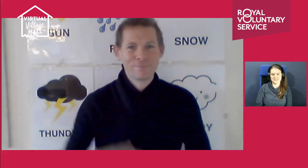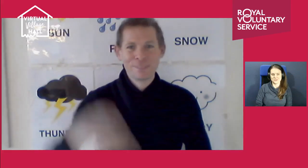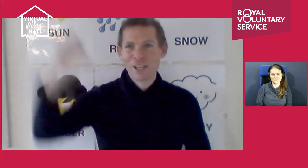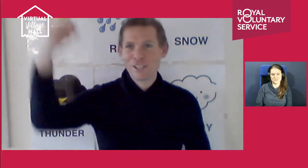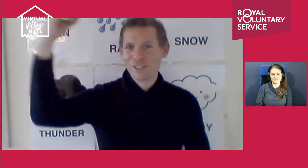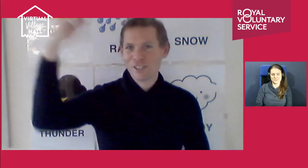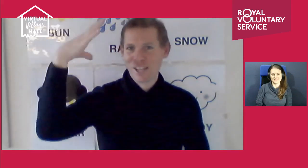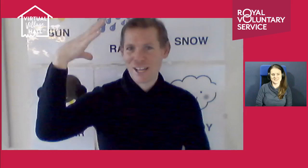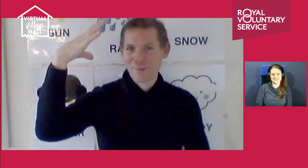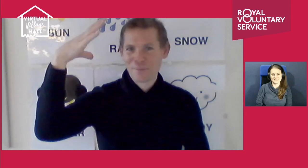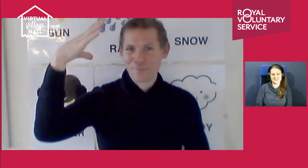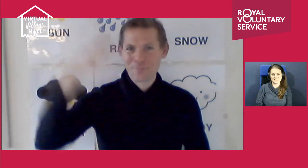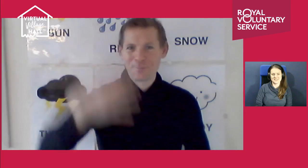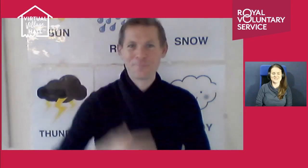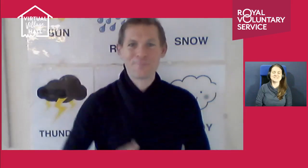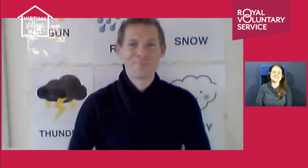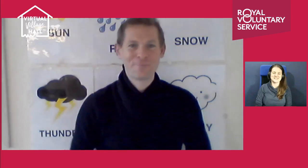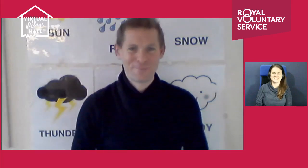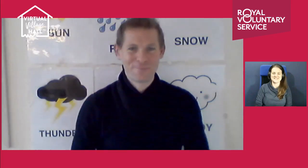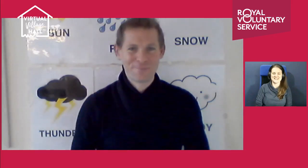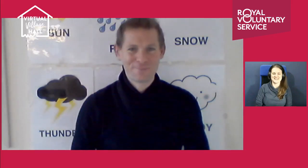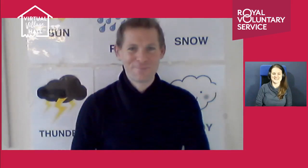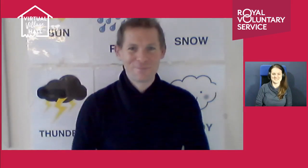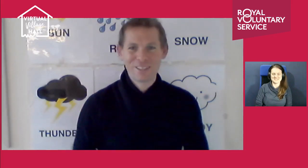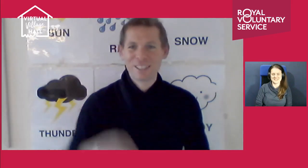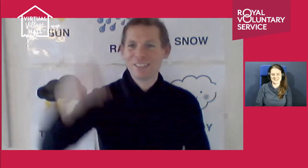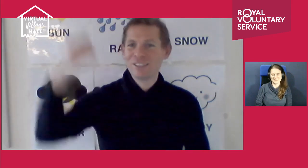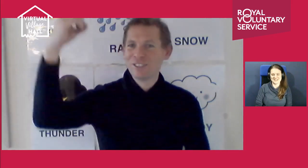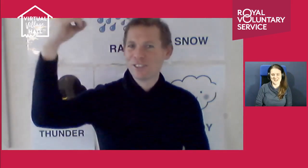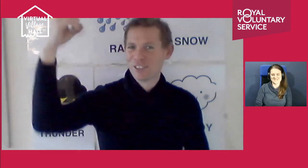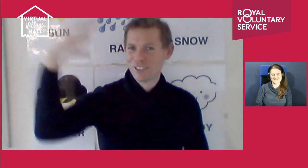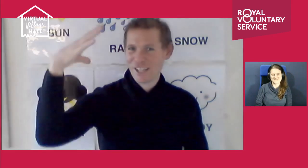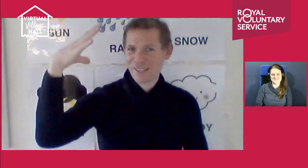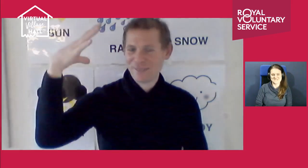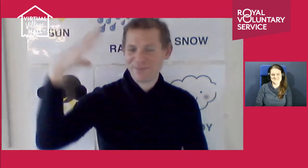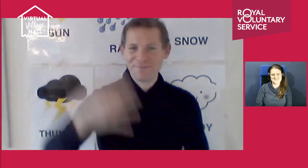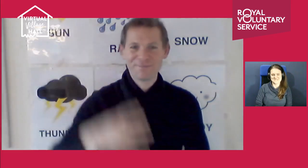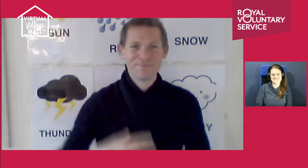what do you think it was? It was sunshine. It was sun, yeah.